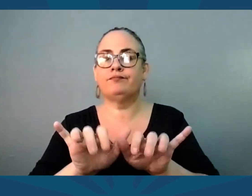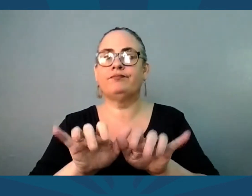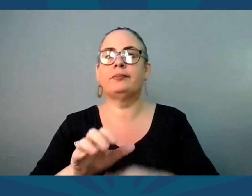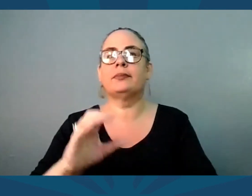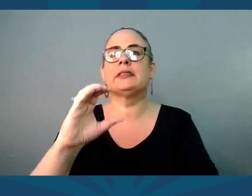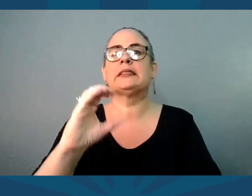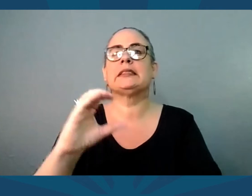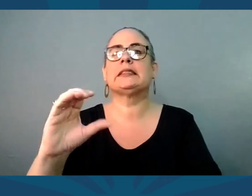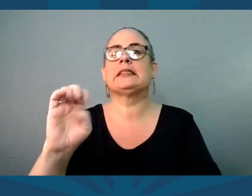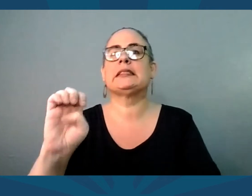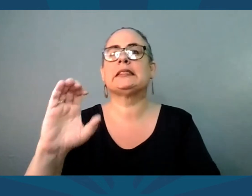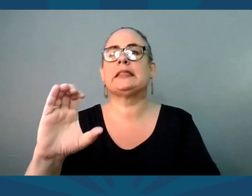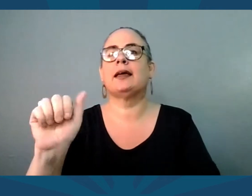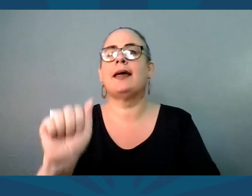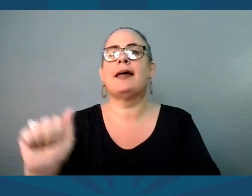1-877-631-8891.